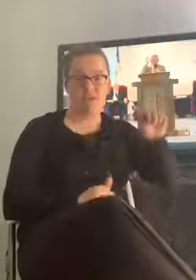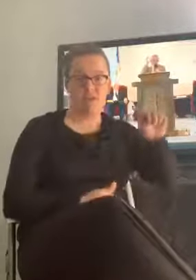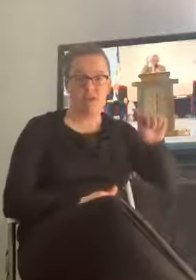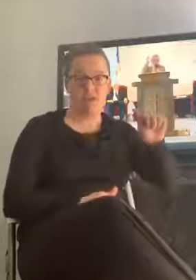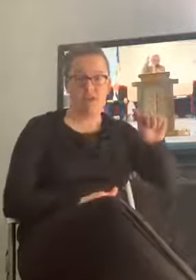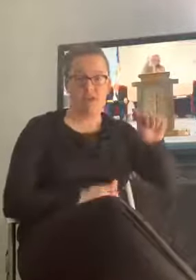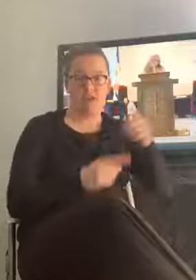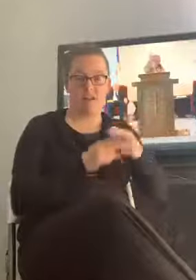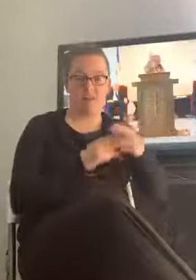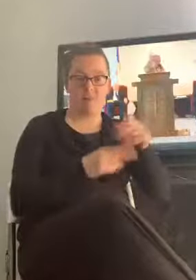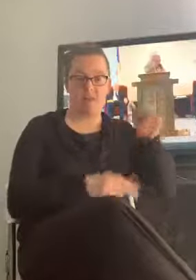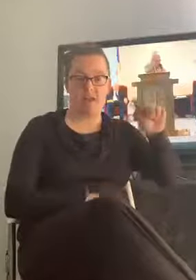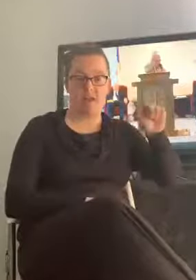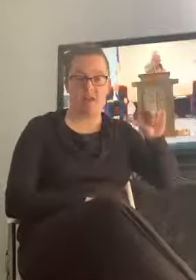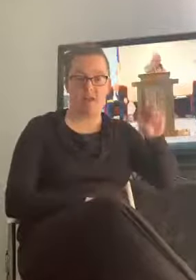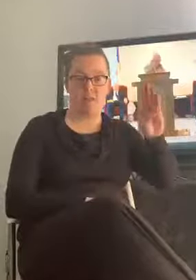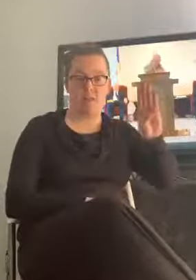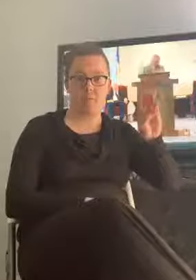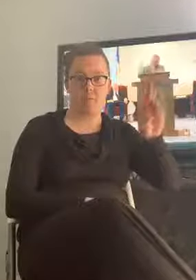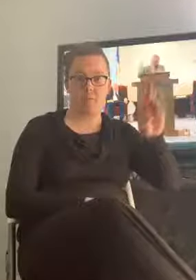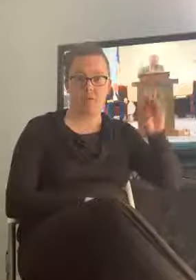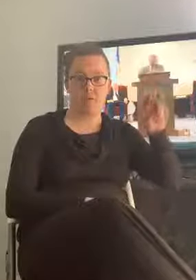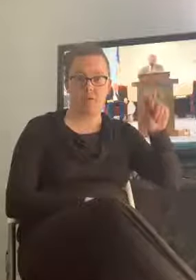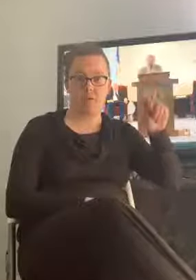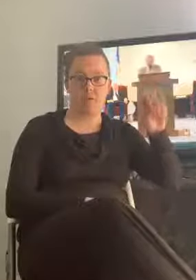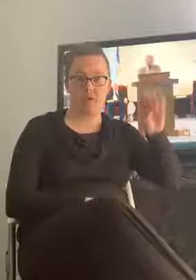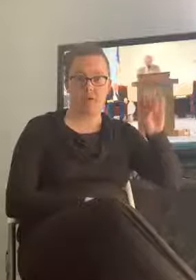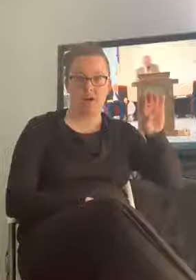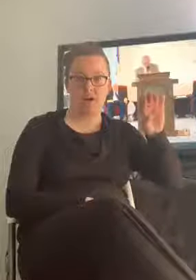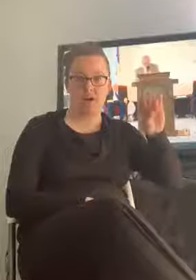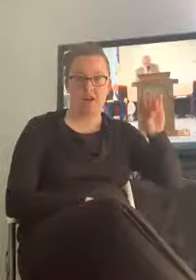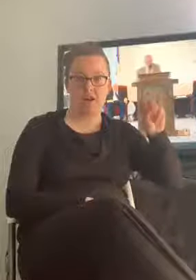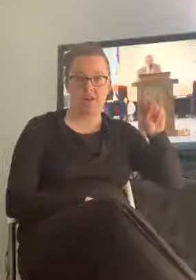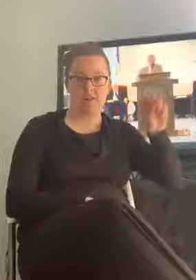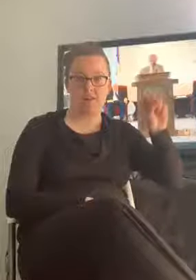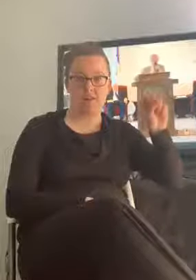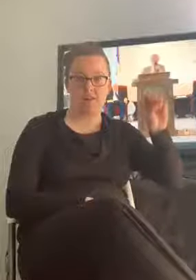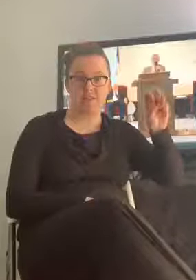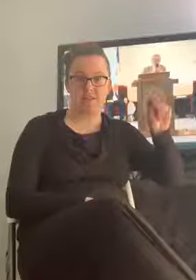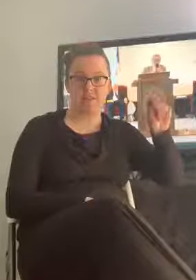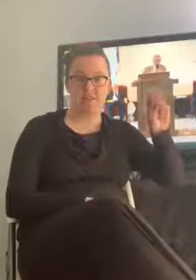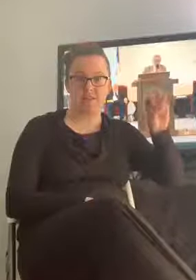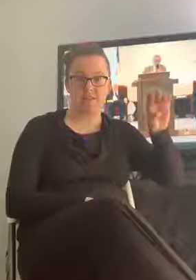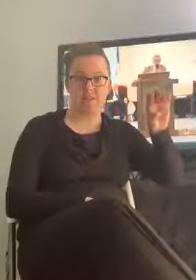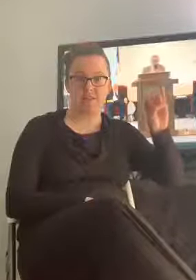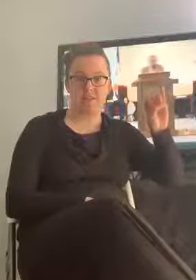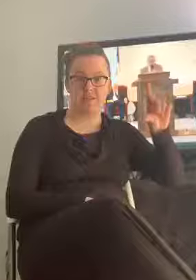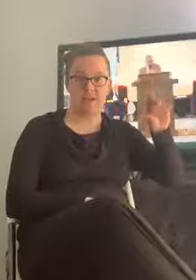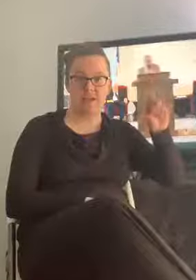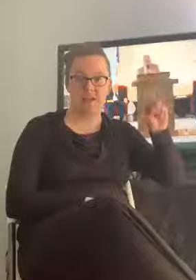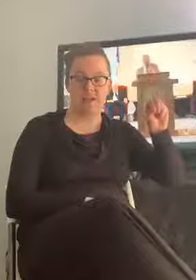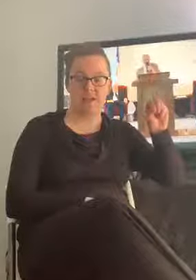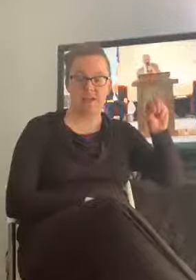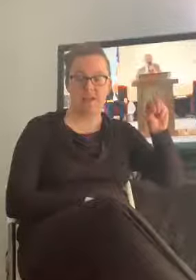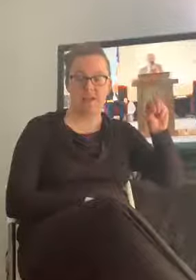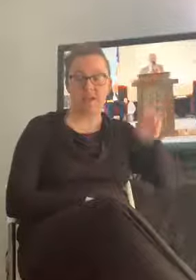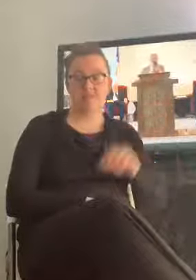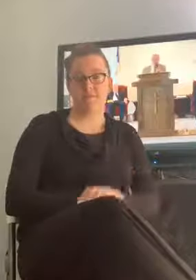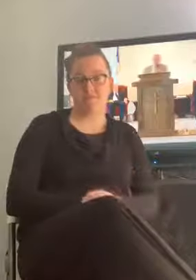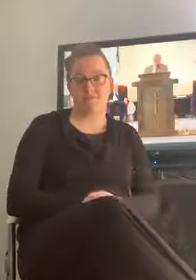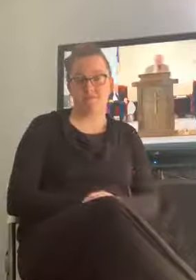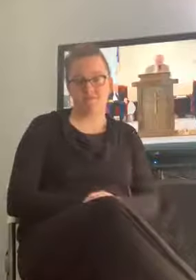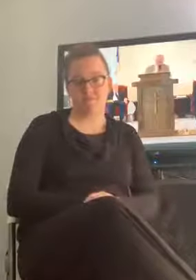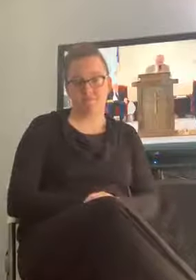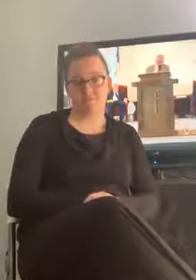look, we're just sticking everywhere. Just bear with us. This too